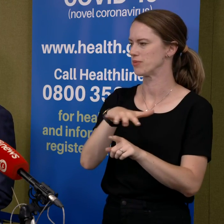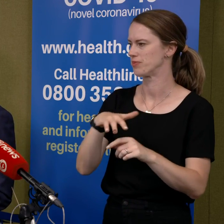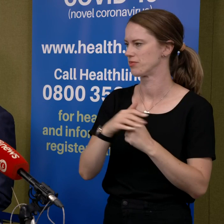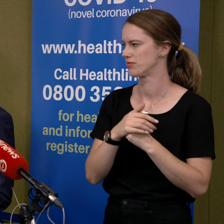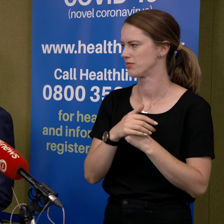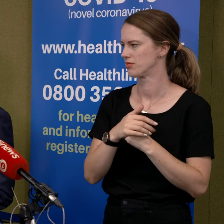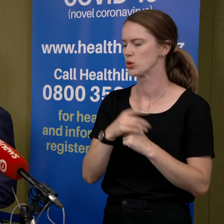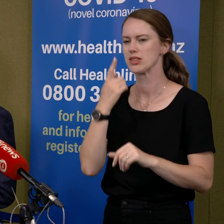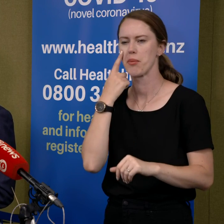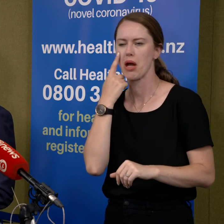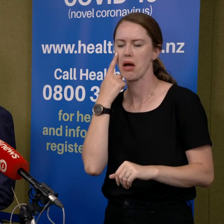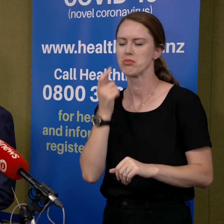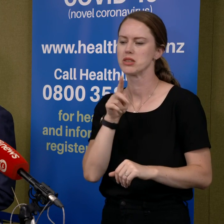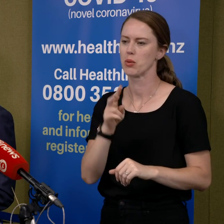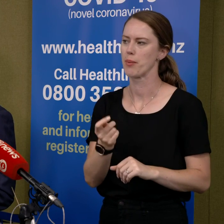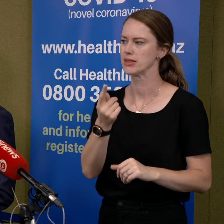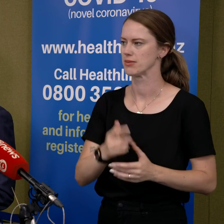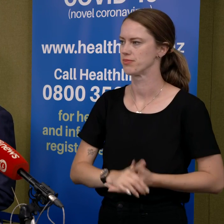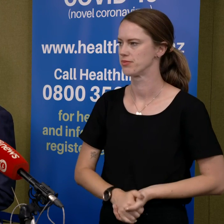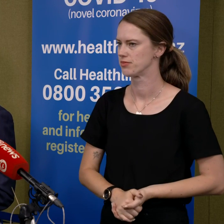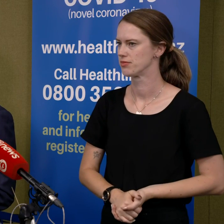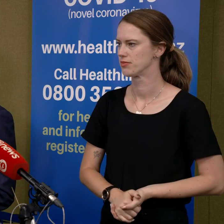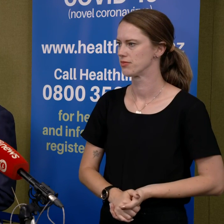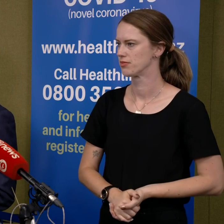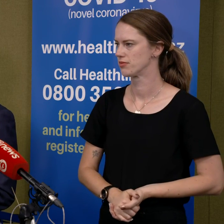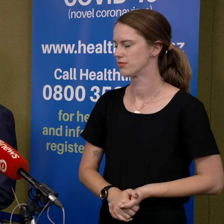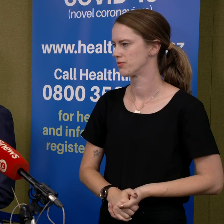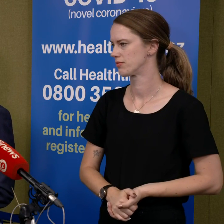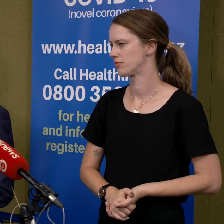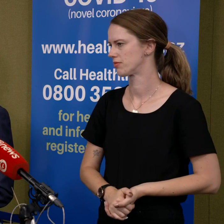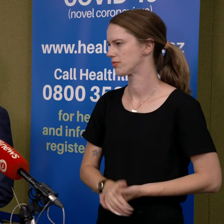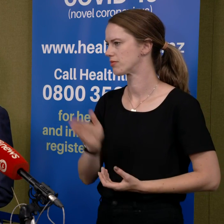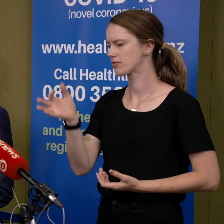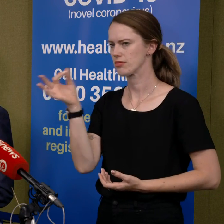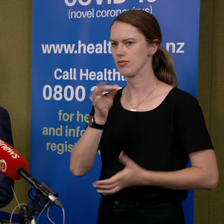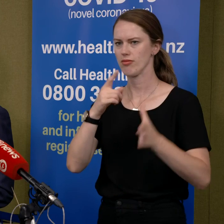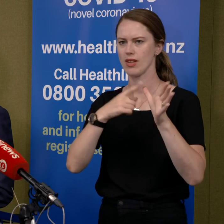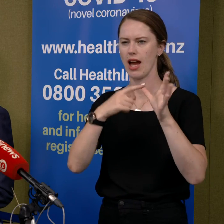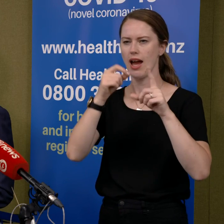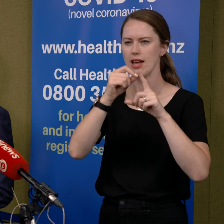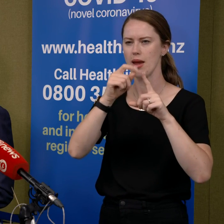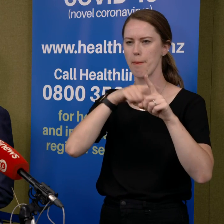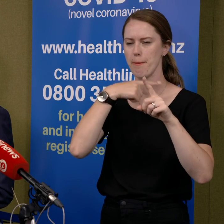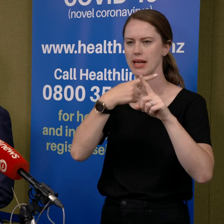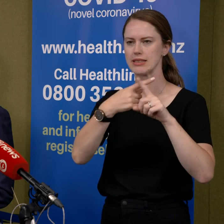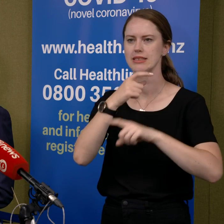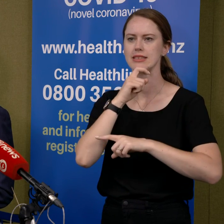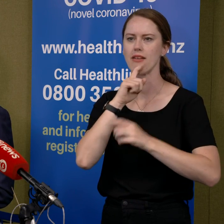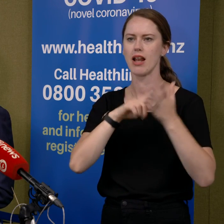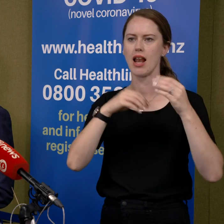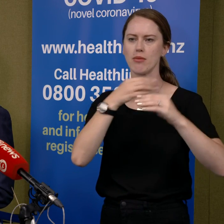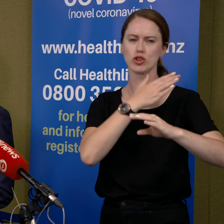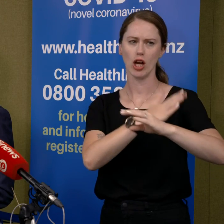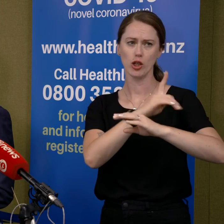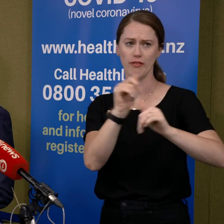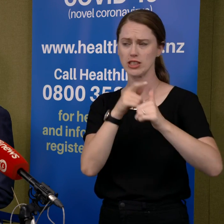situation, so we'll just keep a close eye on it and update as we get further information. Sorry, just back to the APEX strike. Was it your advice to the union organisers that they